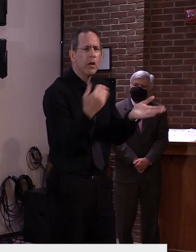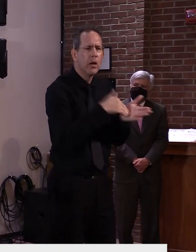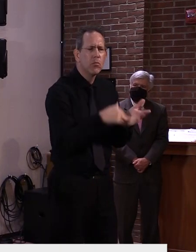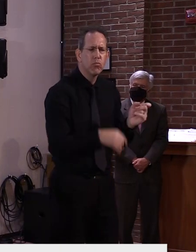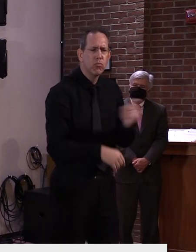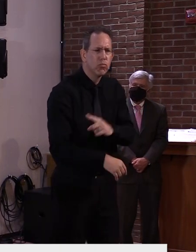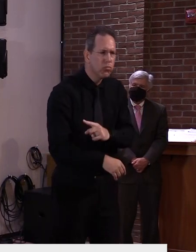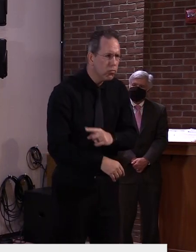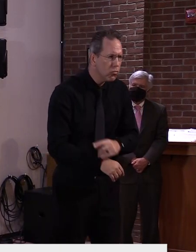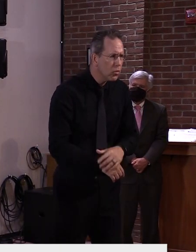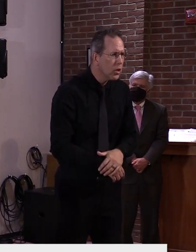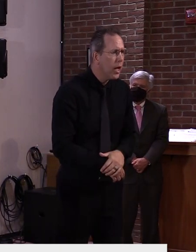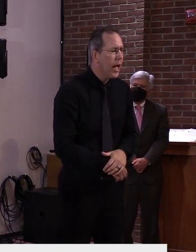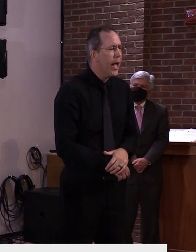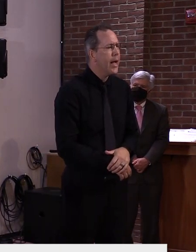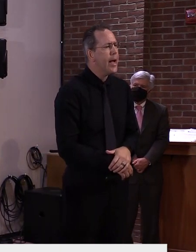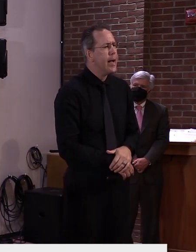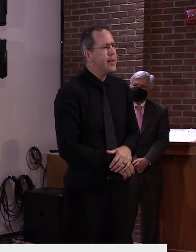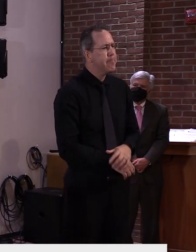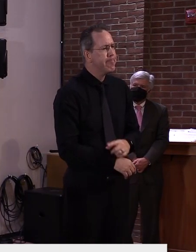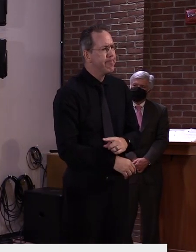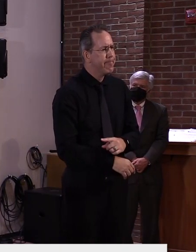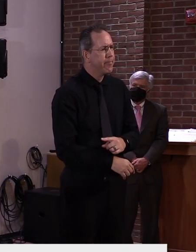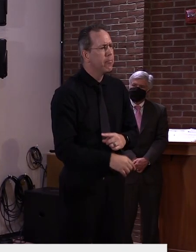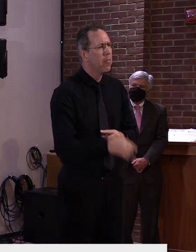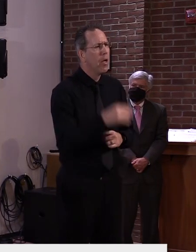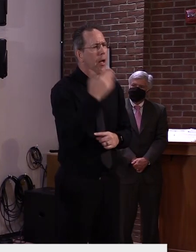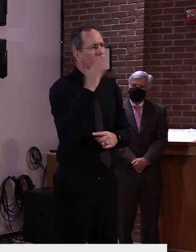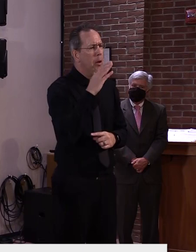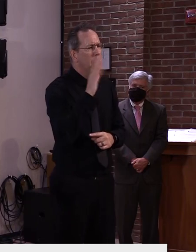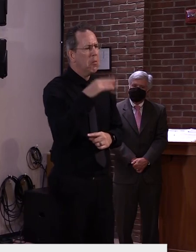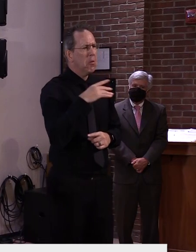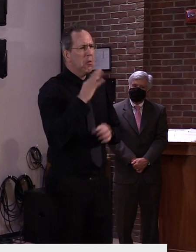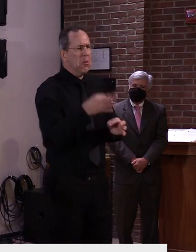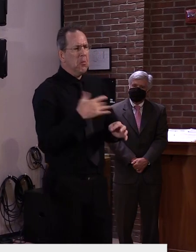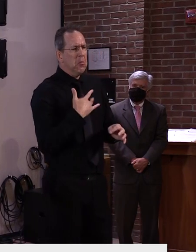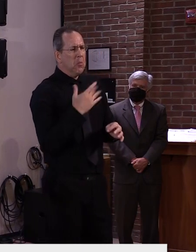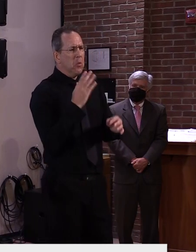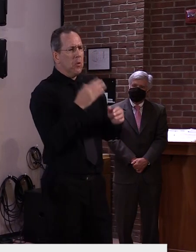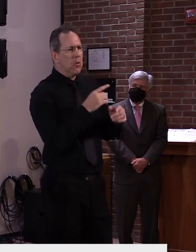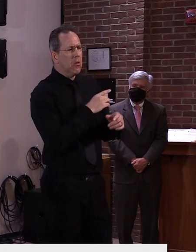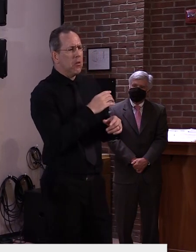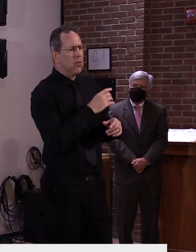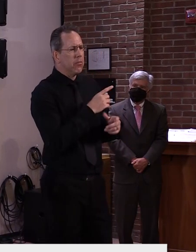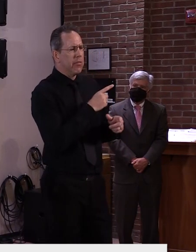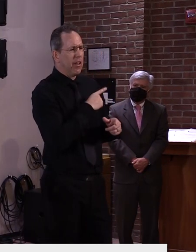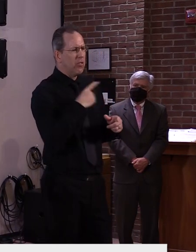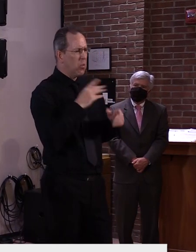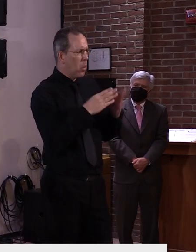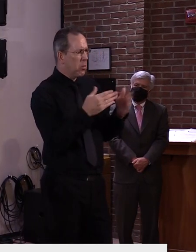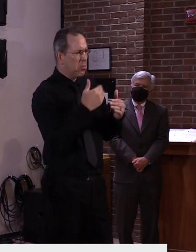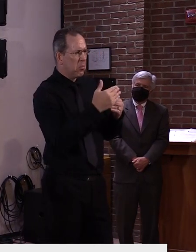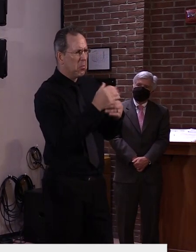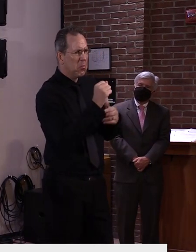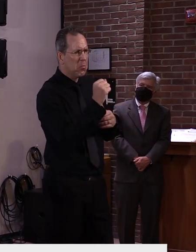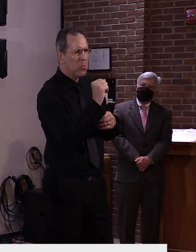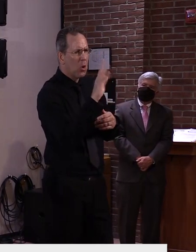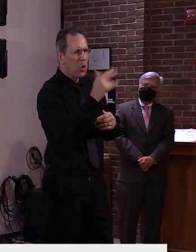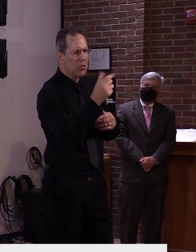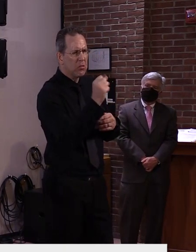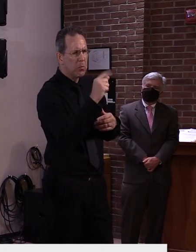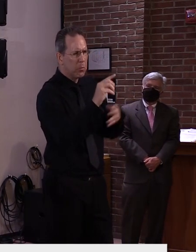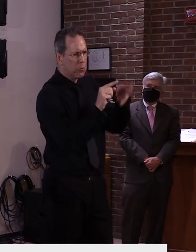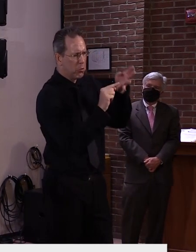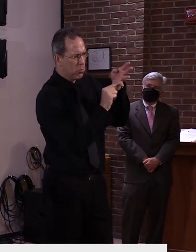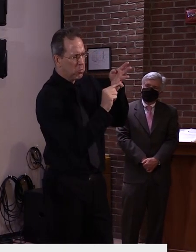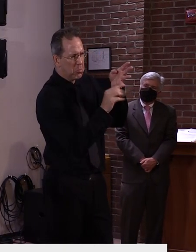I'm confident they won't be opening up for their September or August September session. I believe that they will